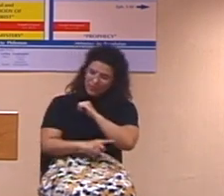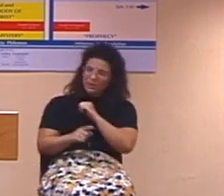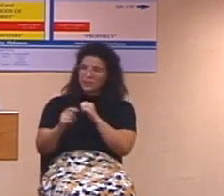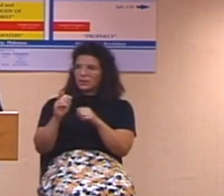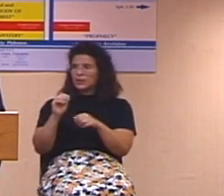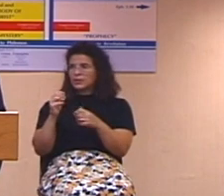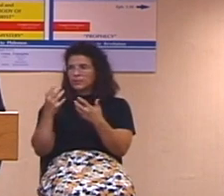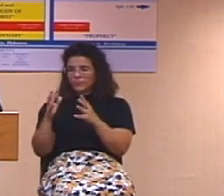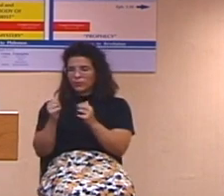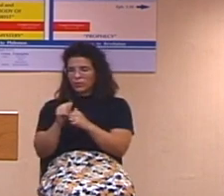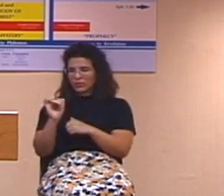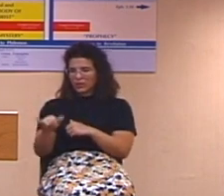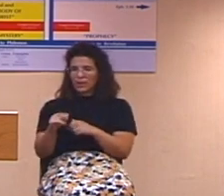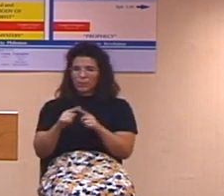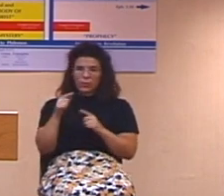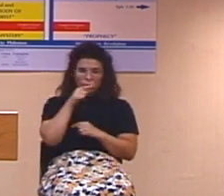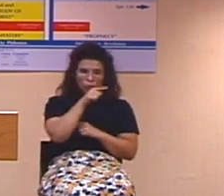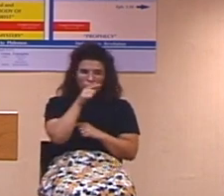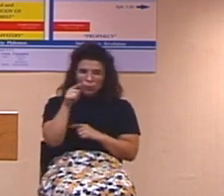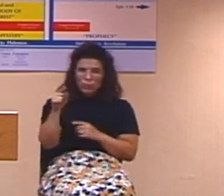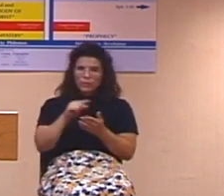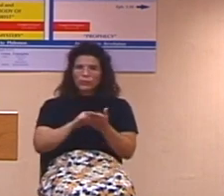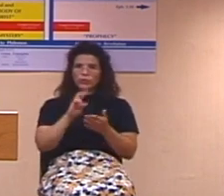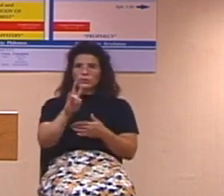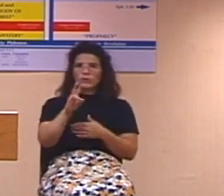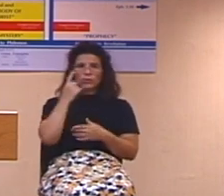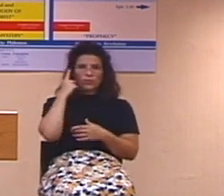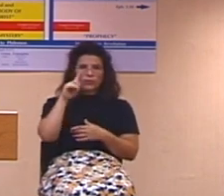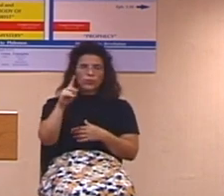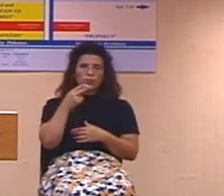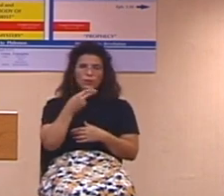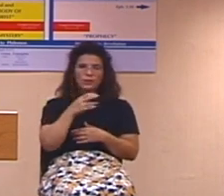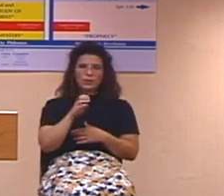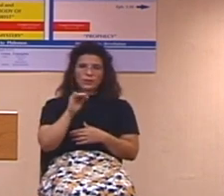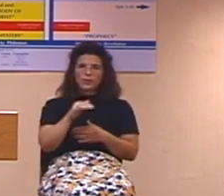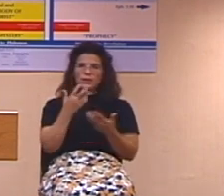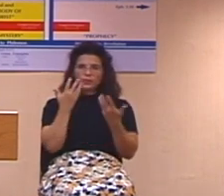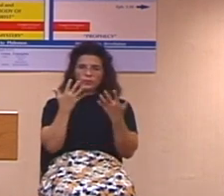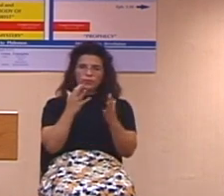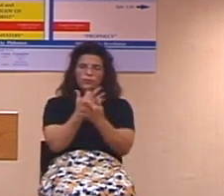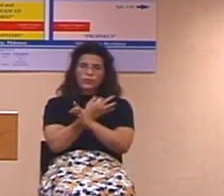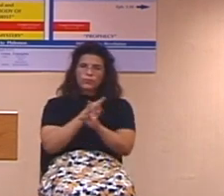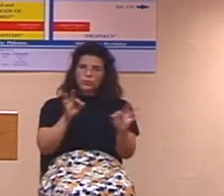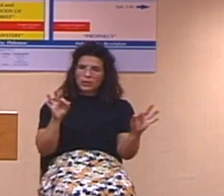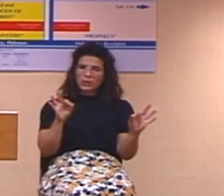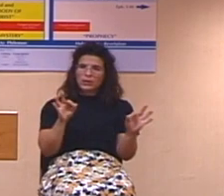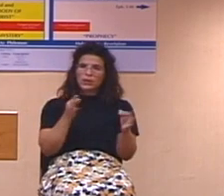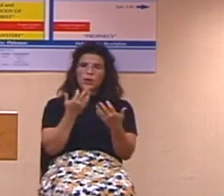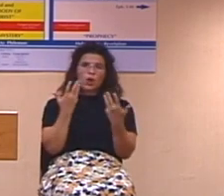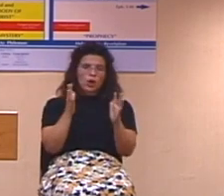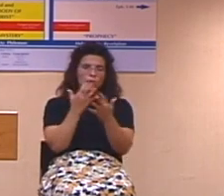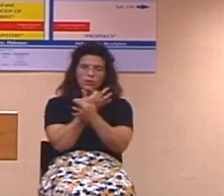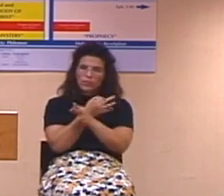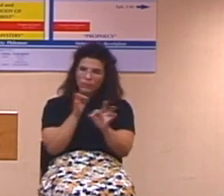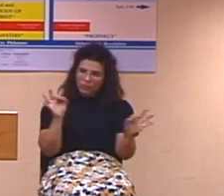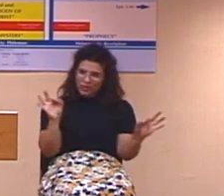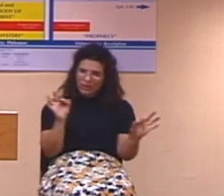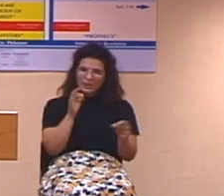But you, verse 7, for he that is freed, don't just say free, freed.